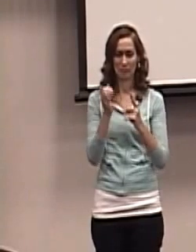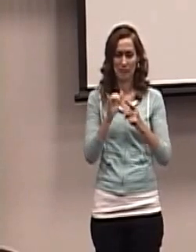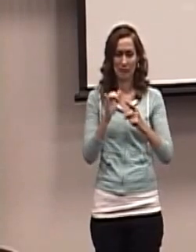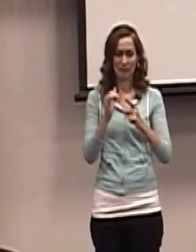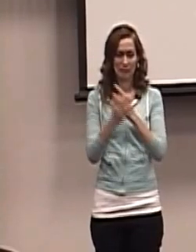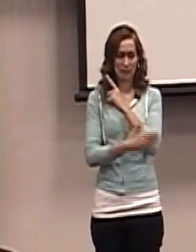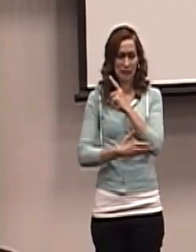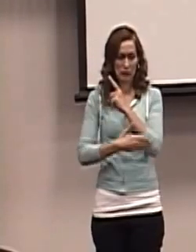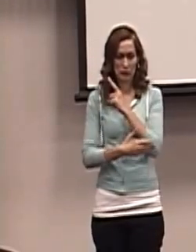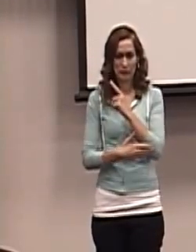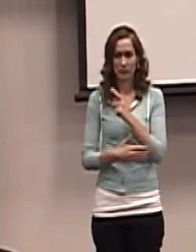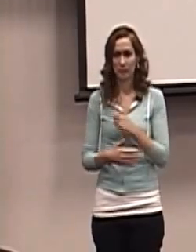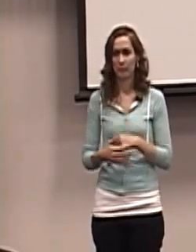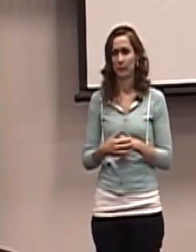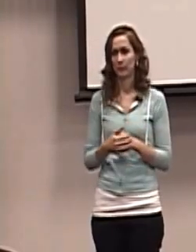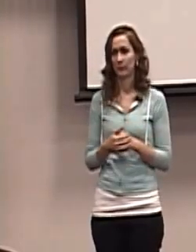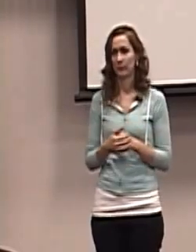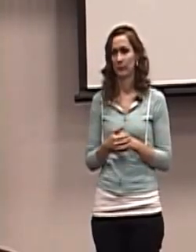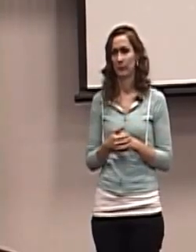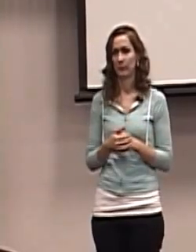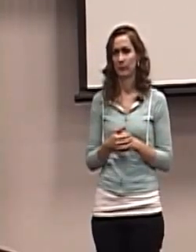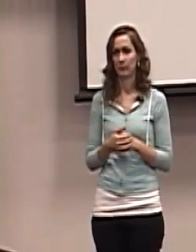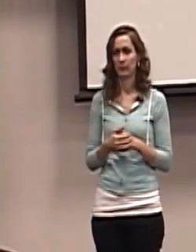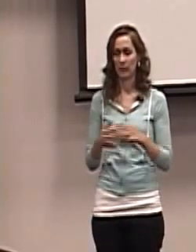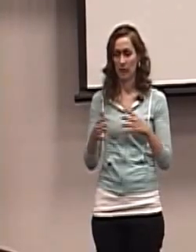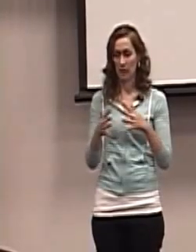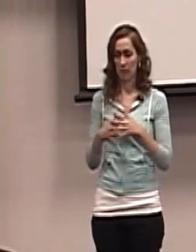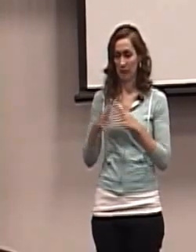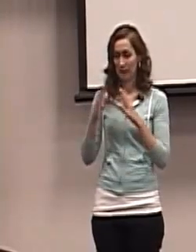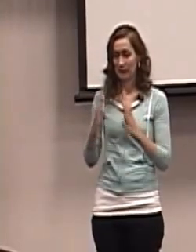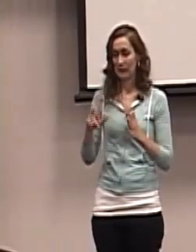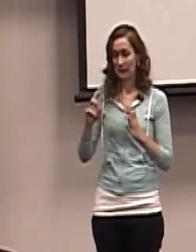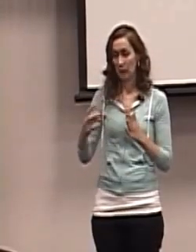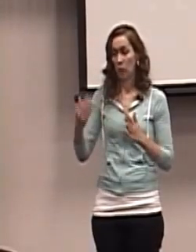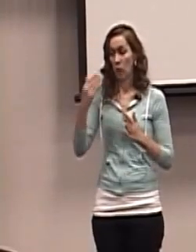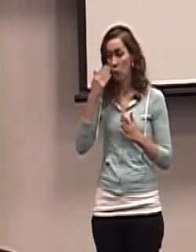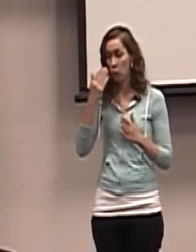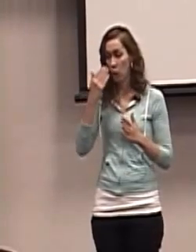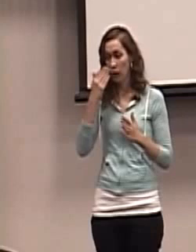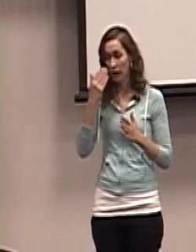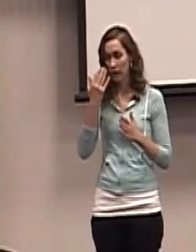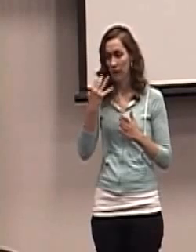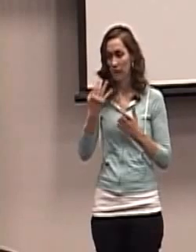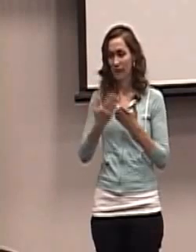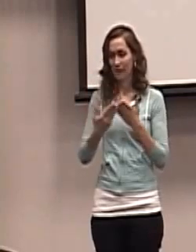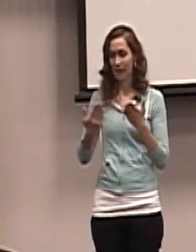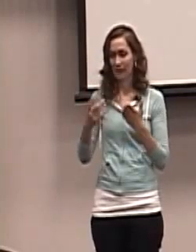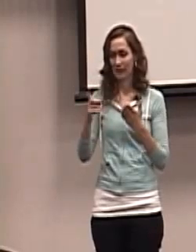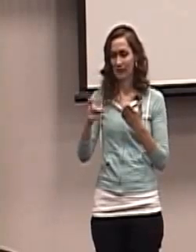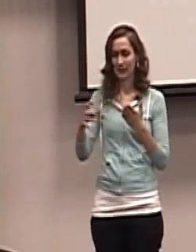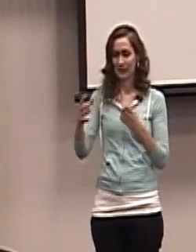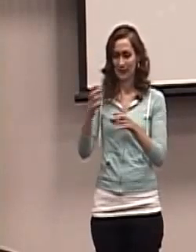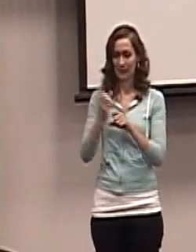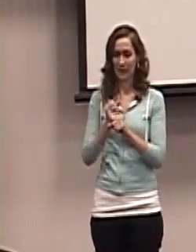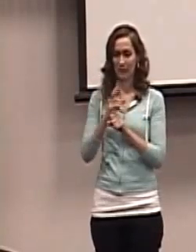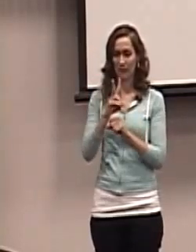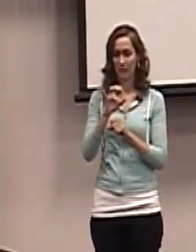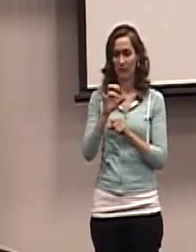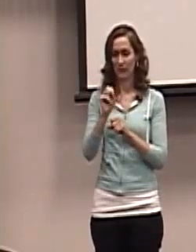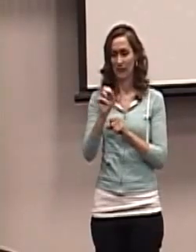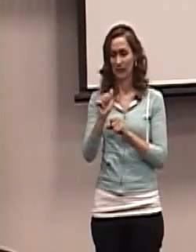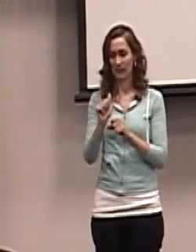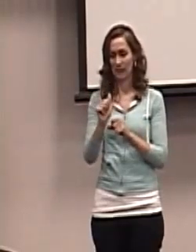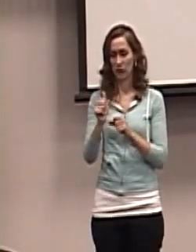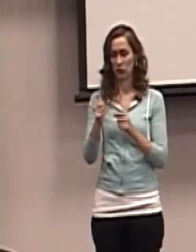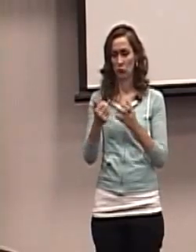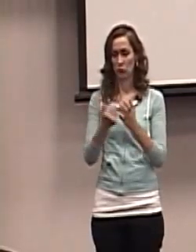they really needed to be aware of some stuff, since they had to get their visas renewed from time to time.